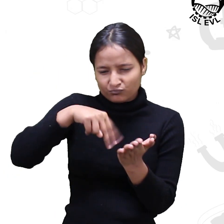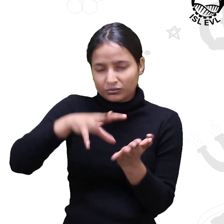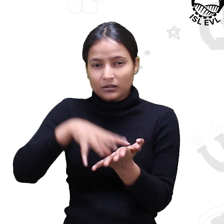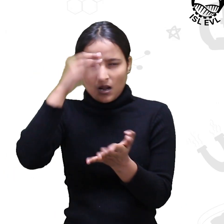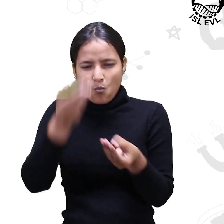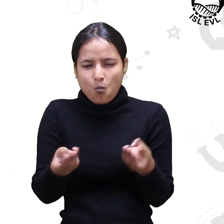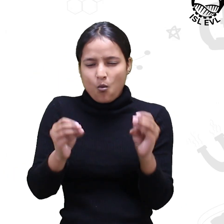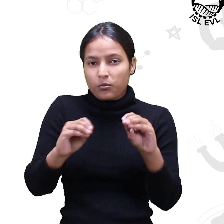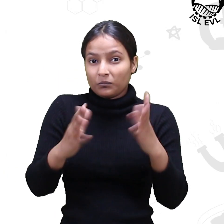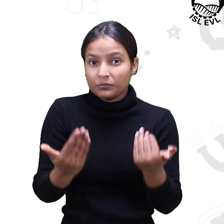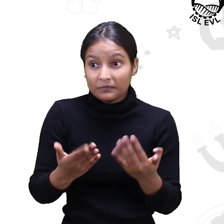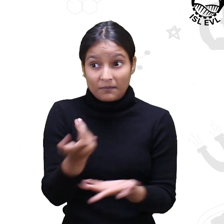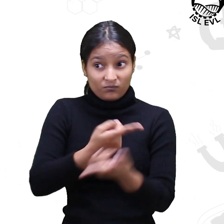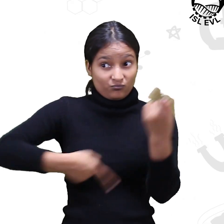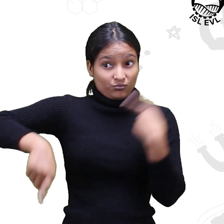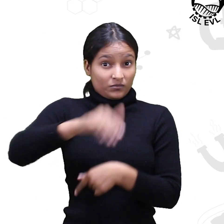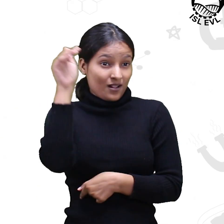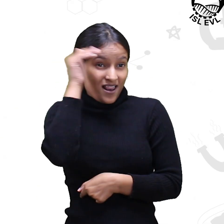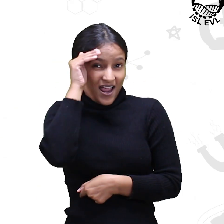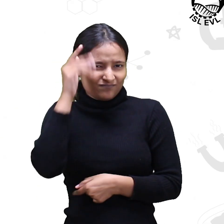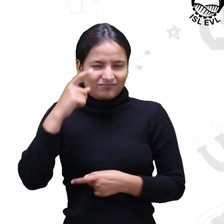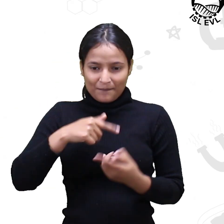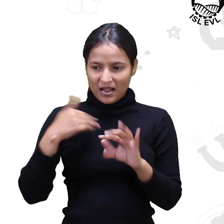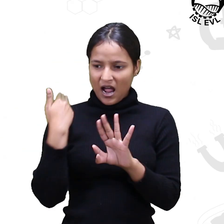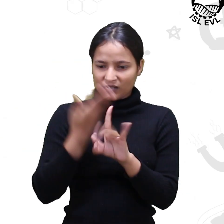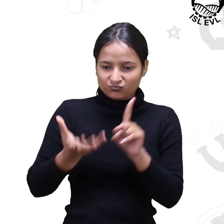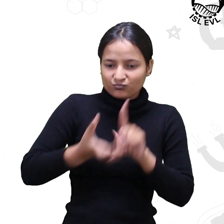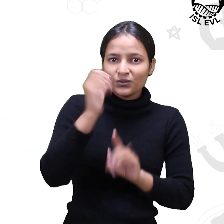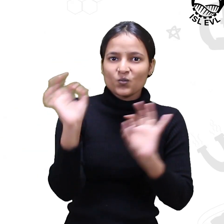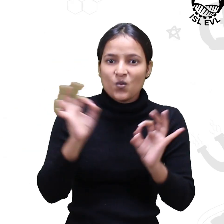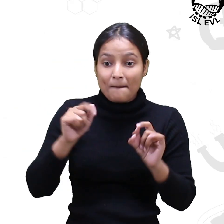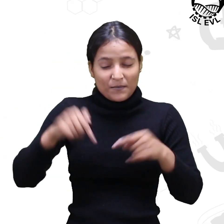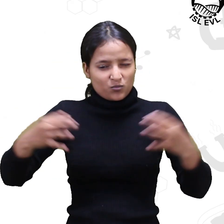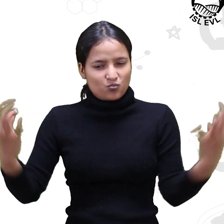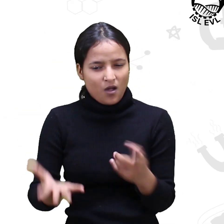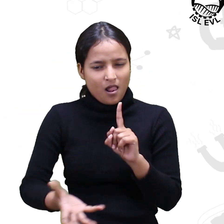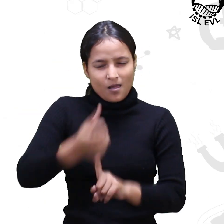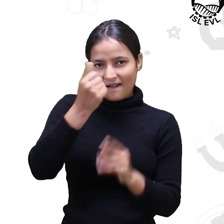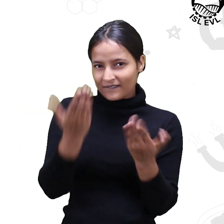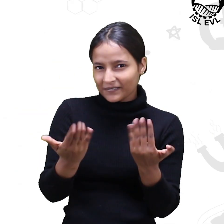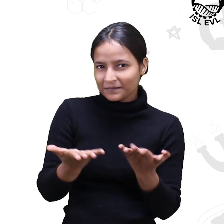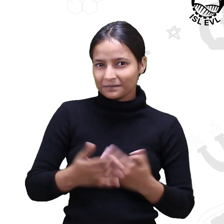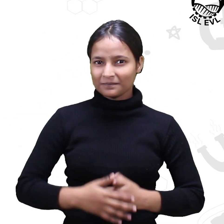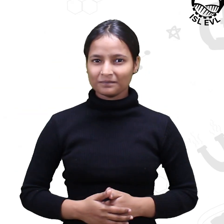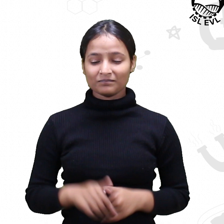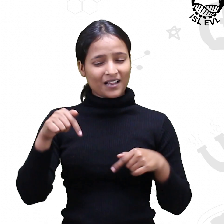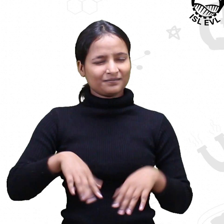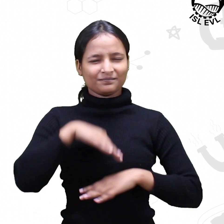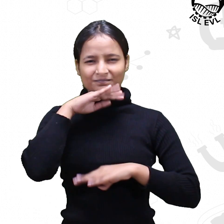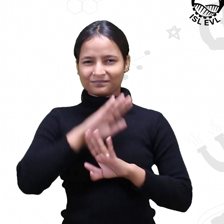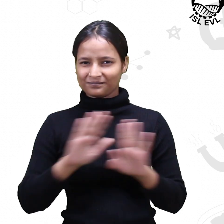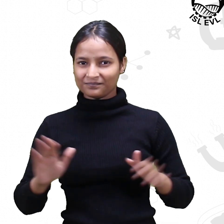knows, one of our listeners might study them in the future to discover something we never knew before. So, that's it for